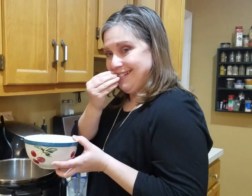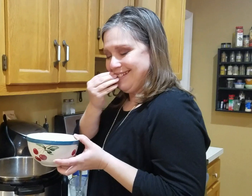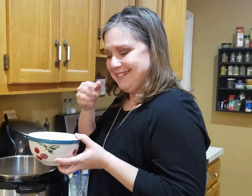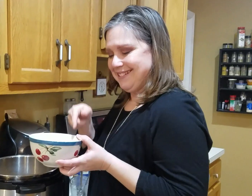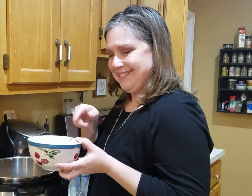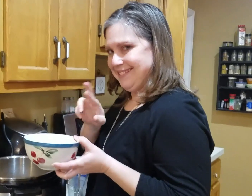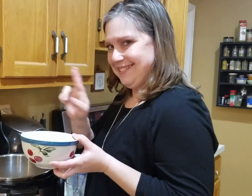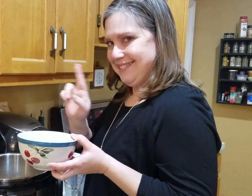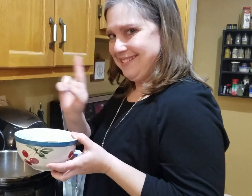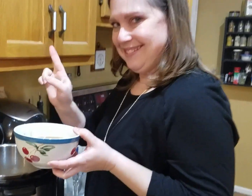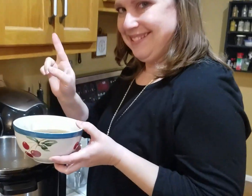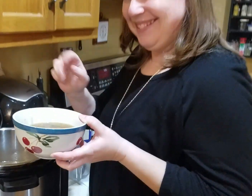It's time to eat. It's ready.